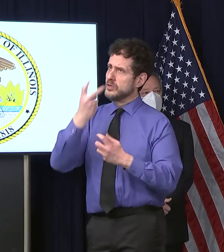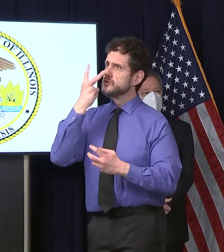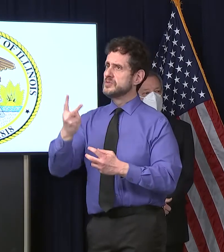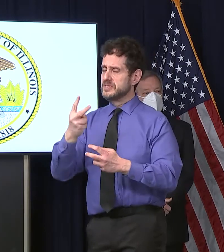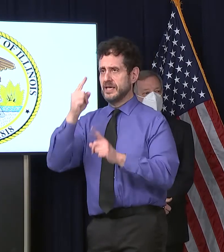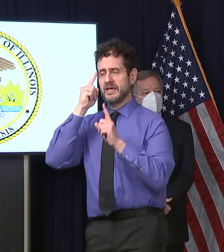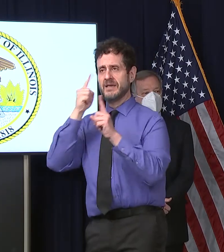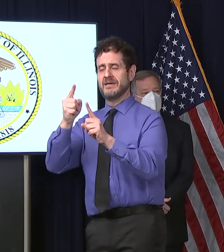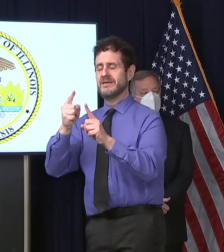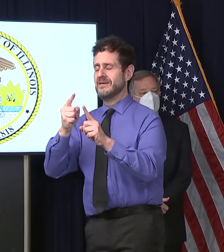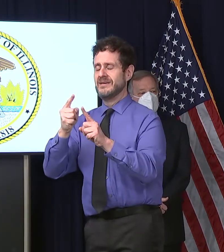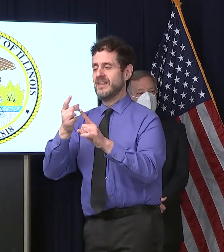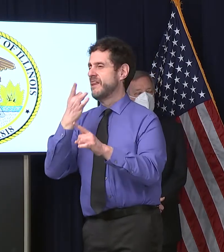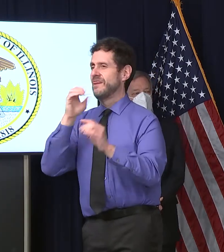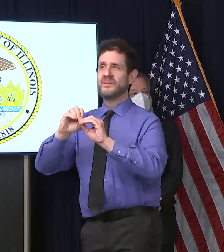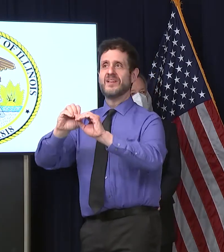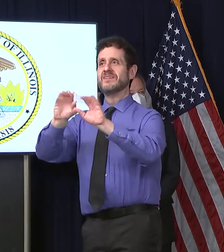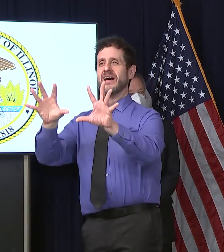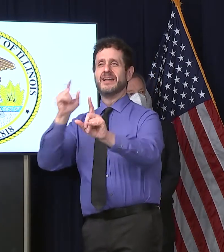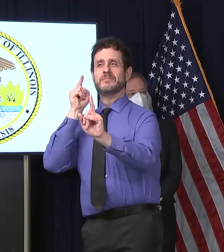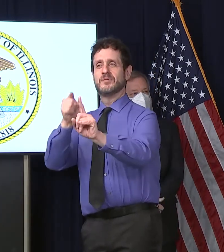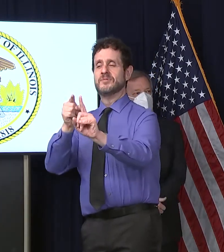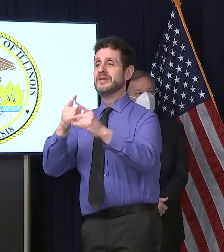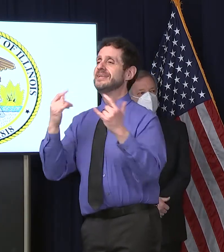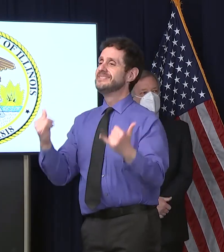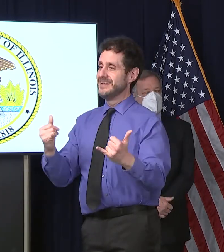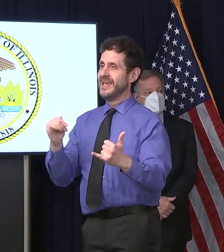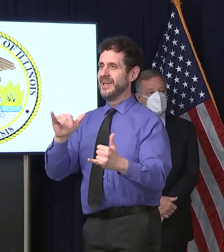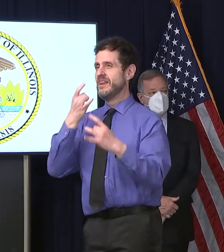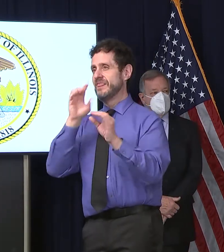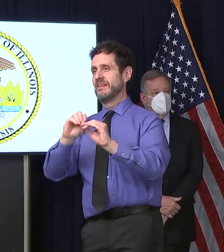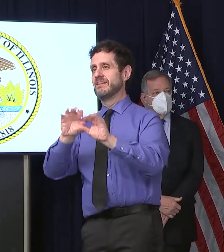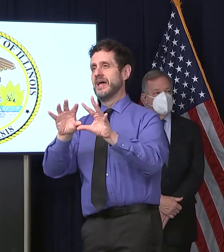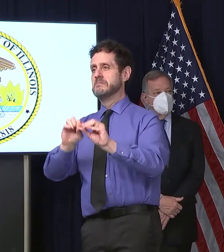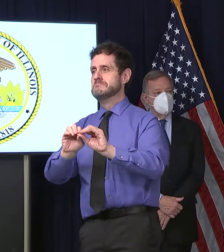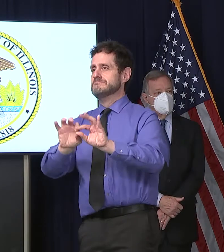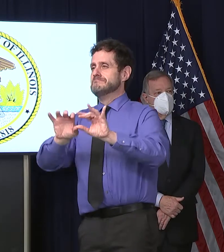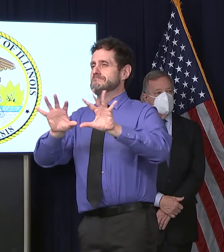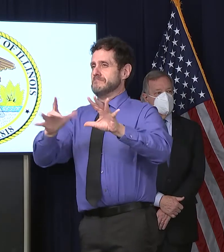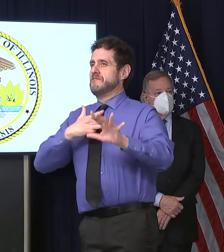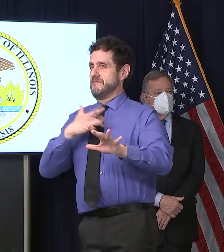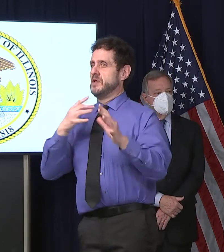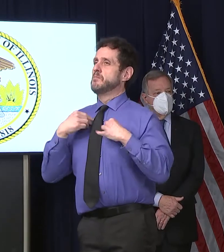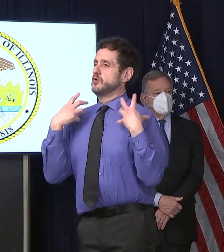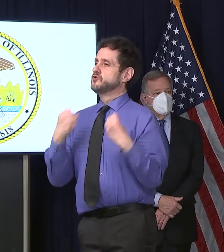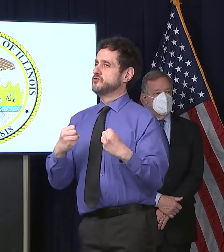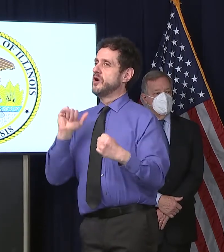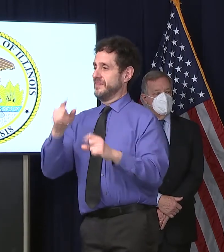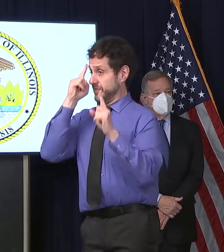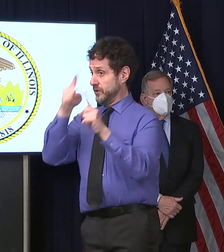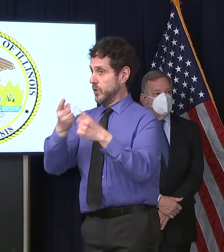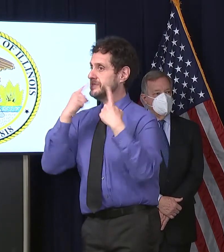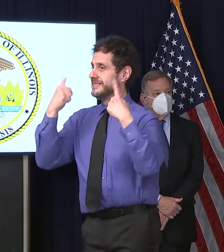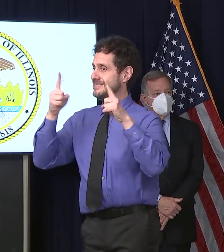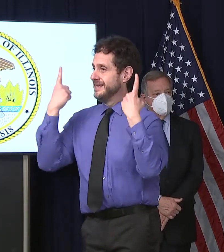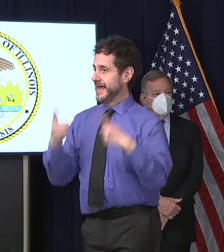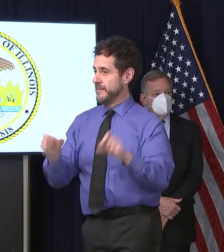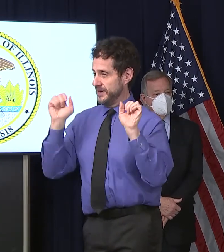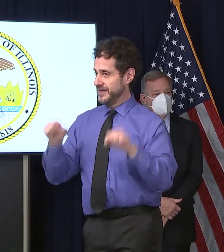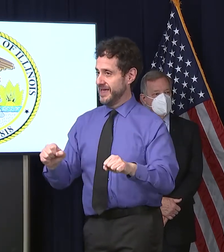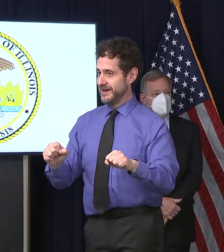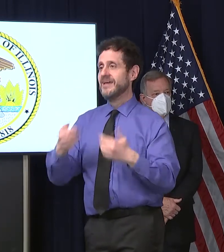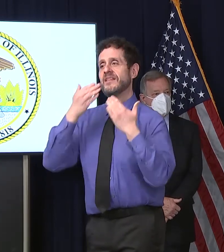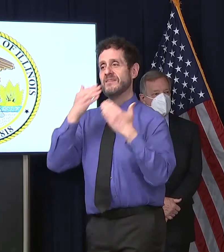Today, that sliver of light got just a little bit brighter. Thank you. Now I'd like to bring to the podium the Mayor of the